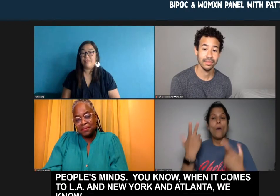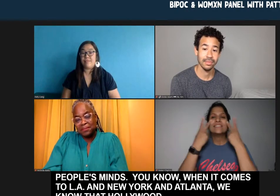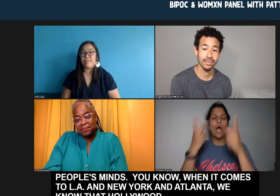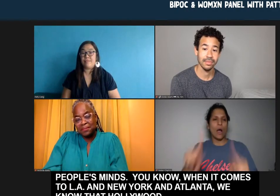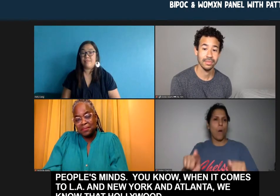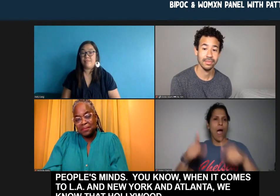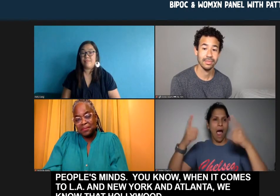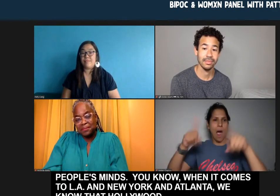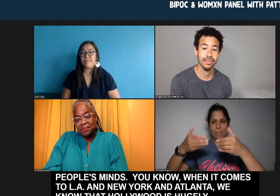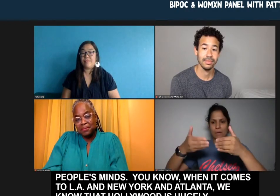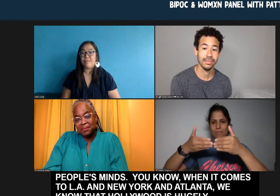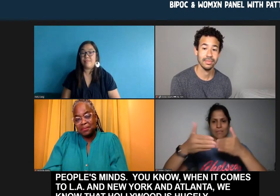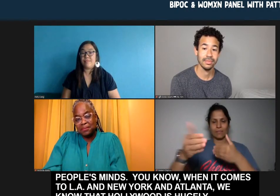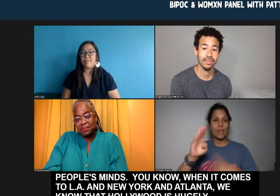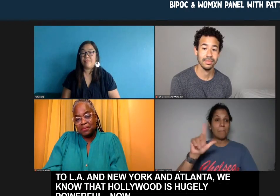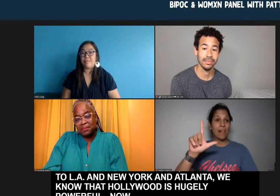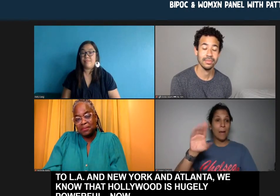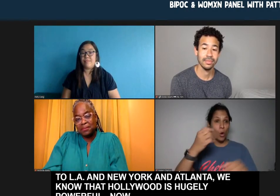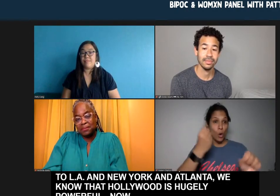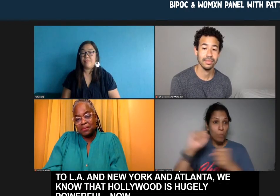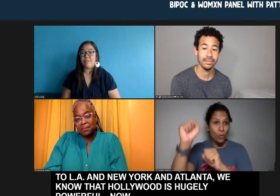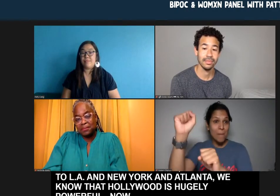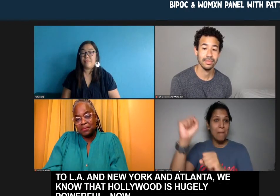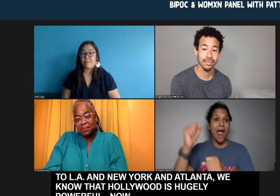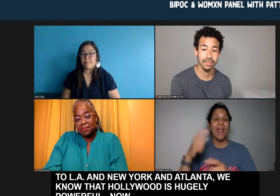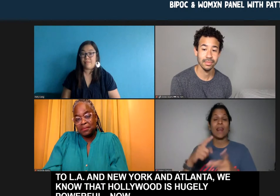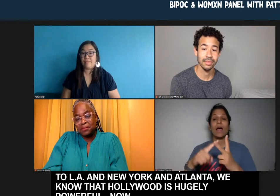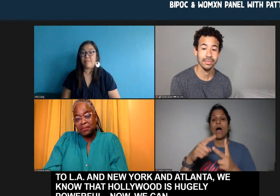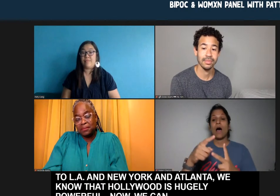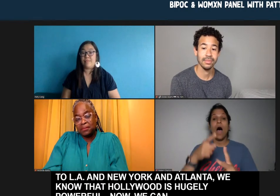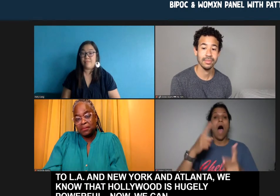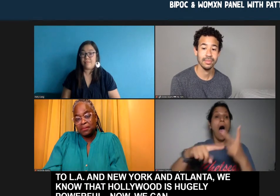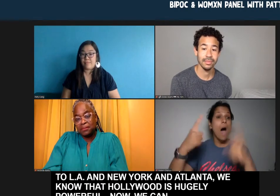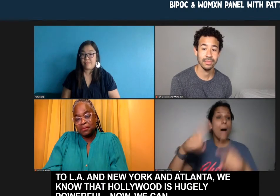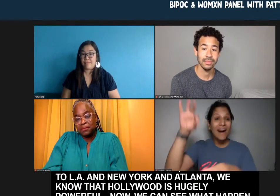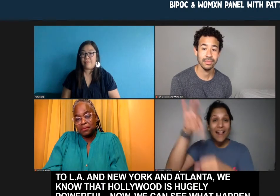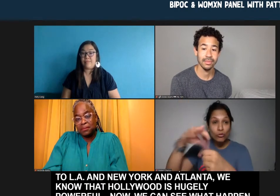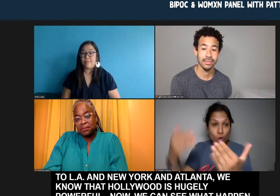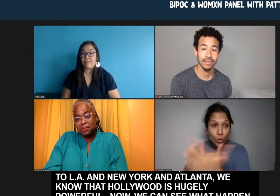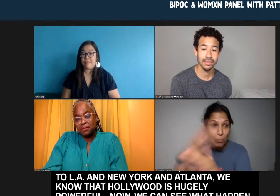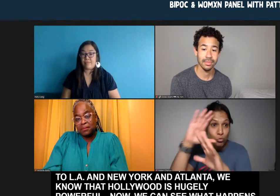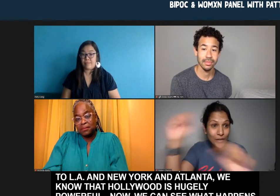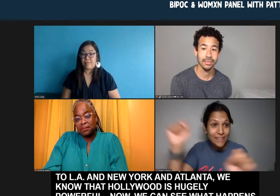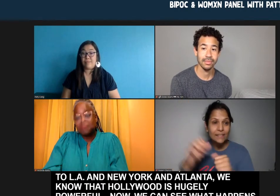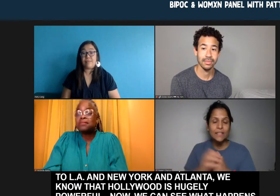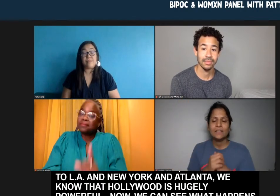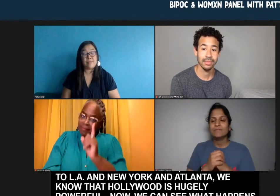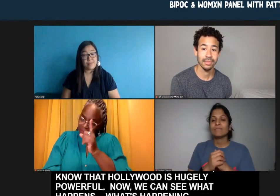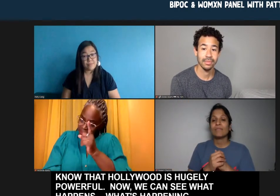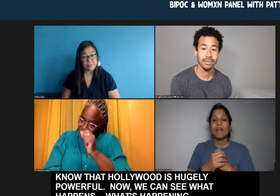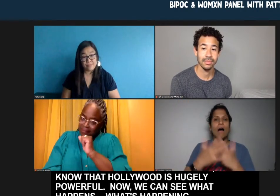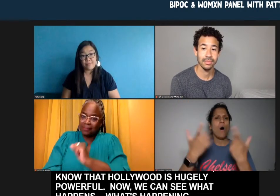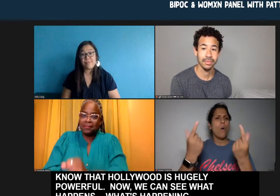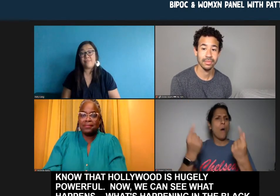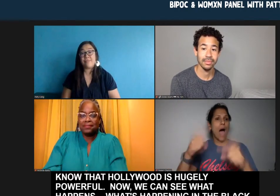And now we can see what's happening in the Black Lives Matter movement. And we're about to elect